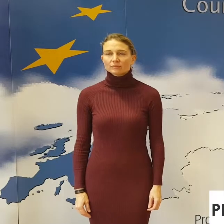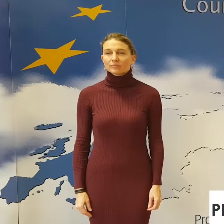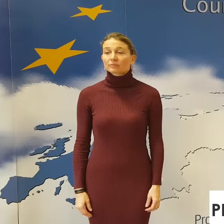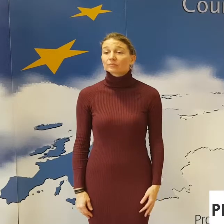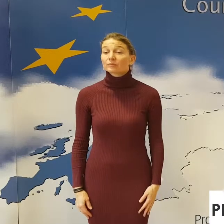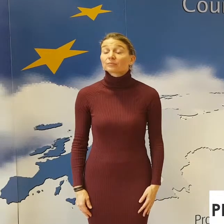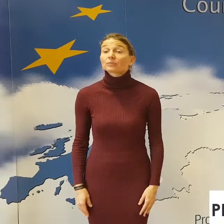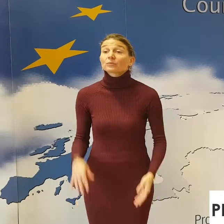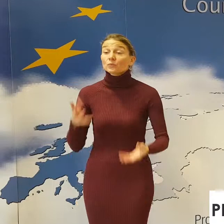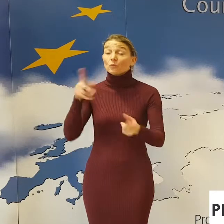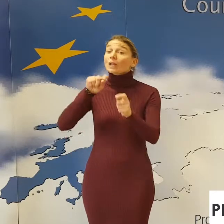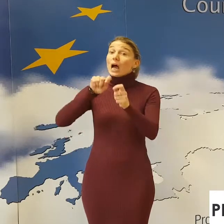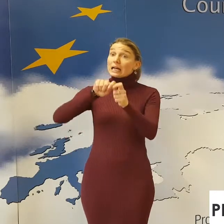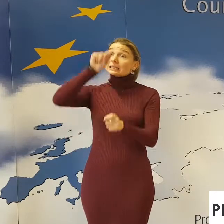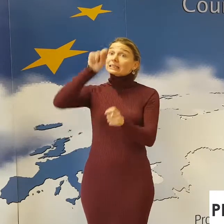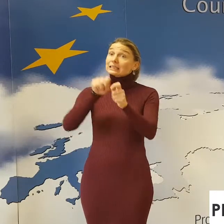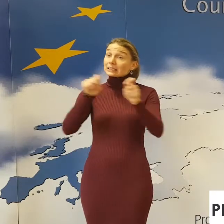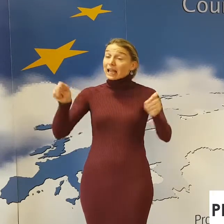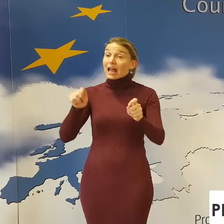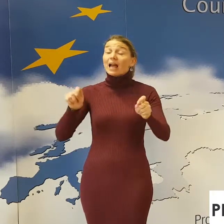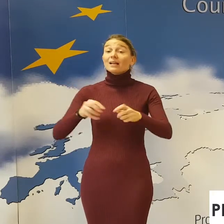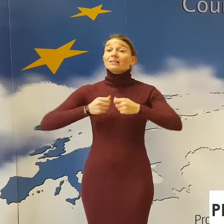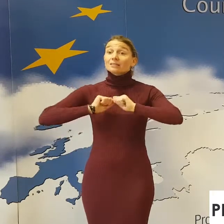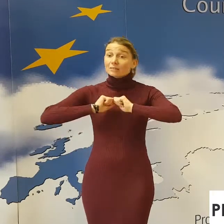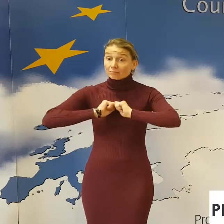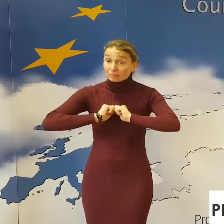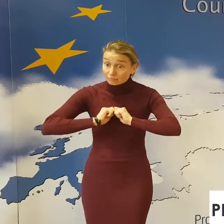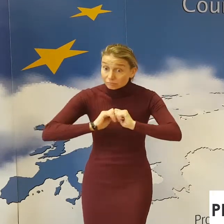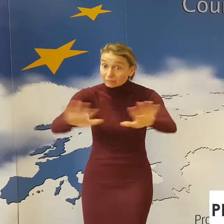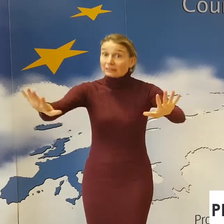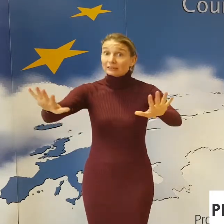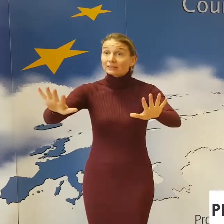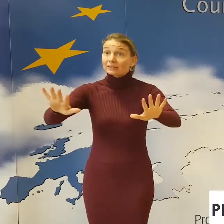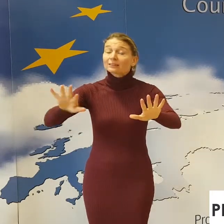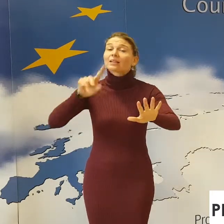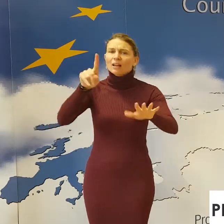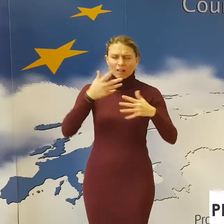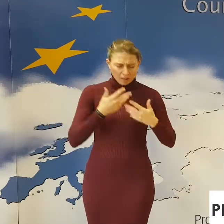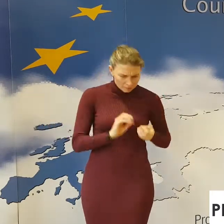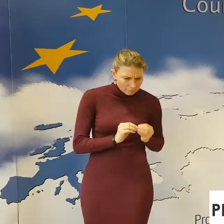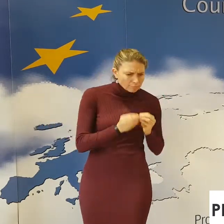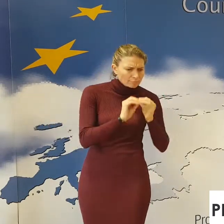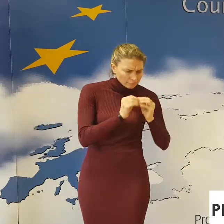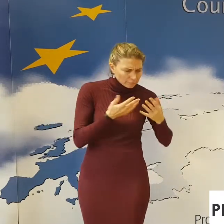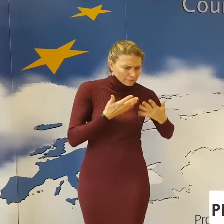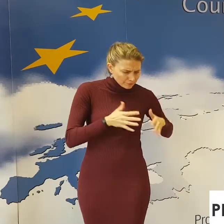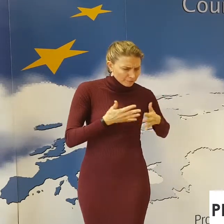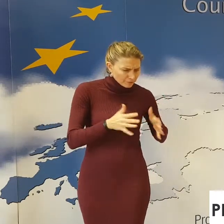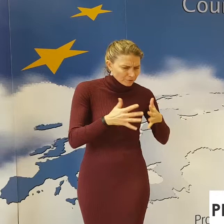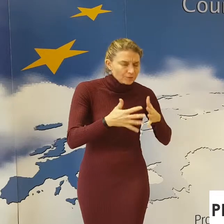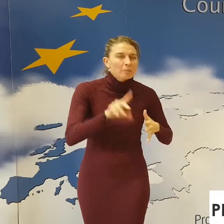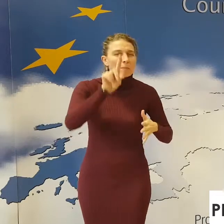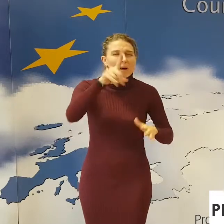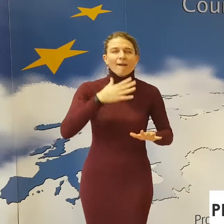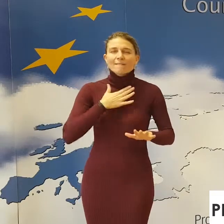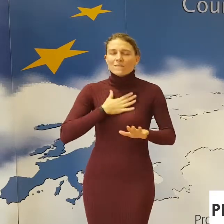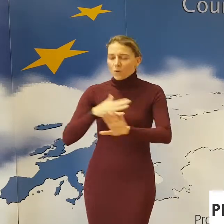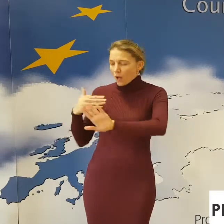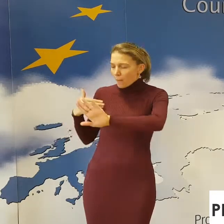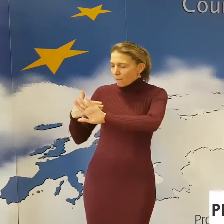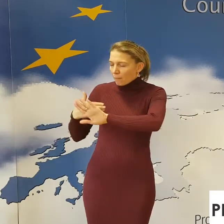Before you actually start using a test you have developed operationally, you want to conduct a pilot study